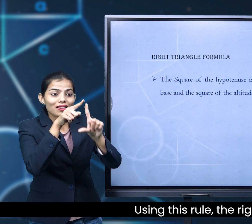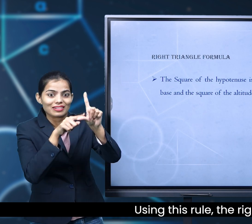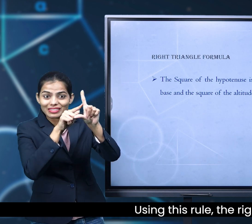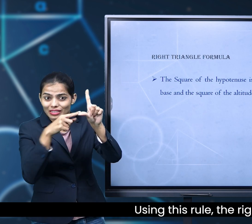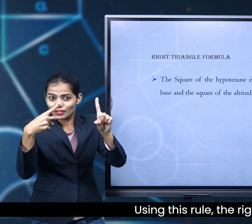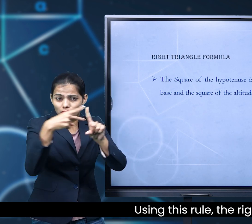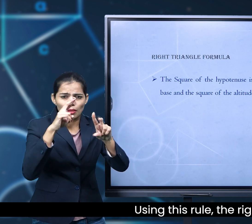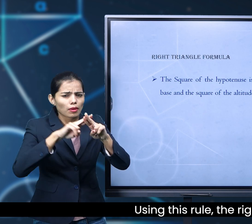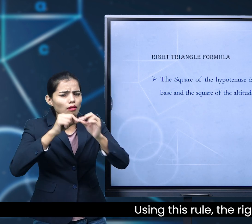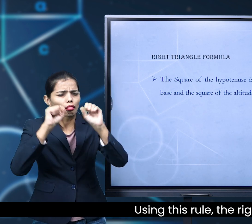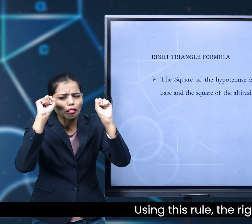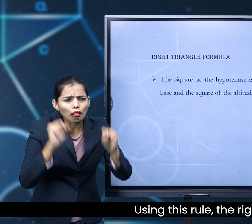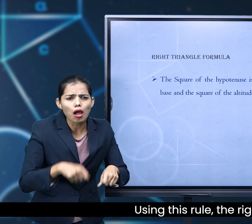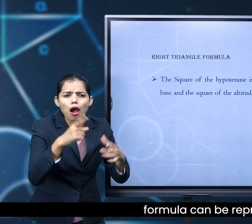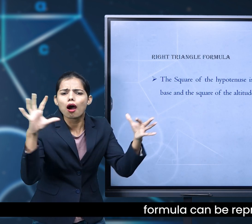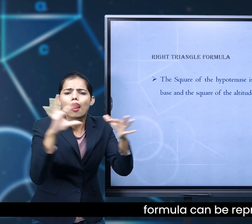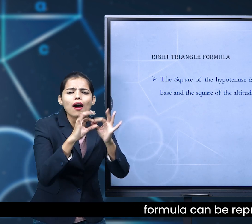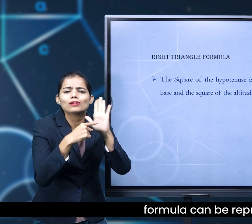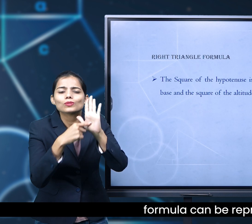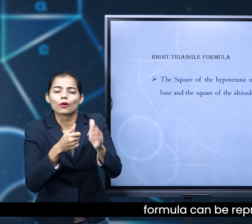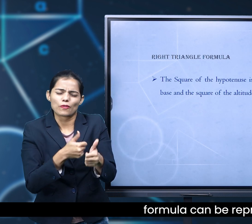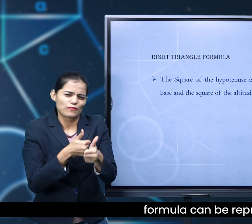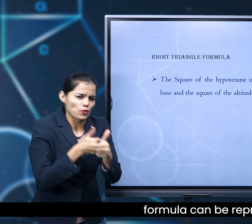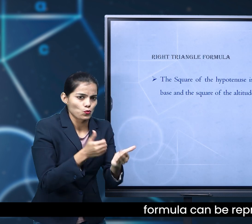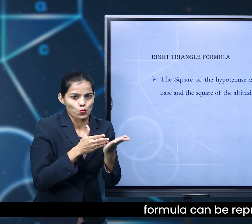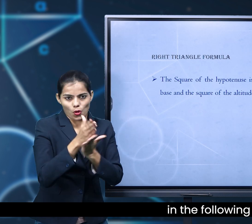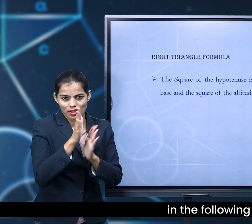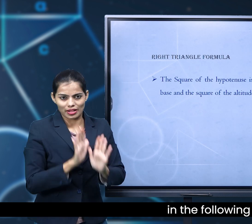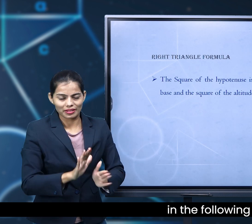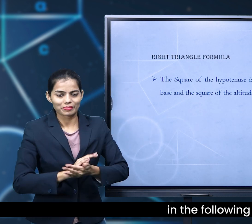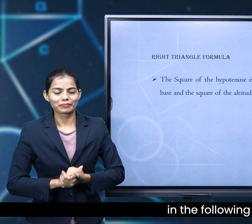Using this rule, the right triangle formula can be represented in the following way.